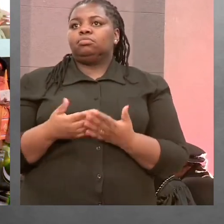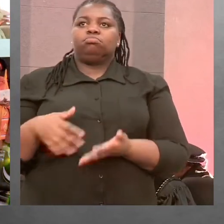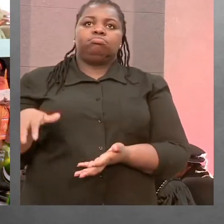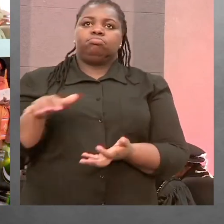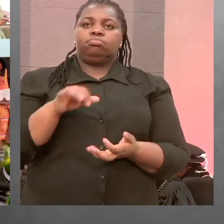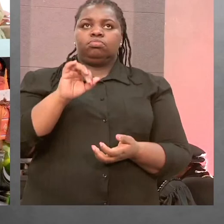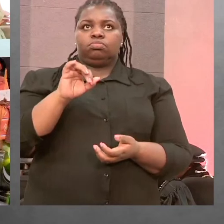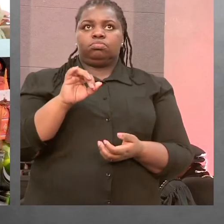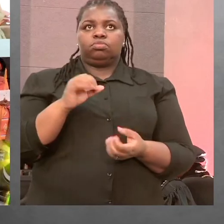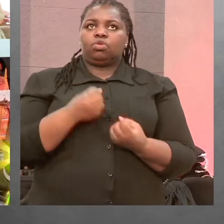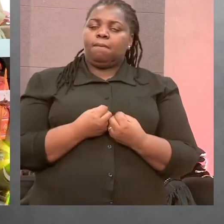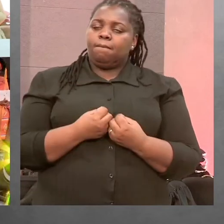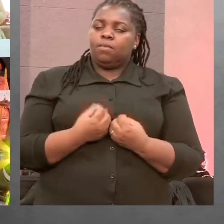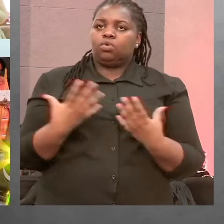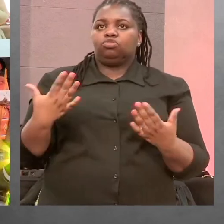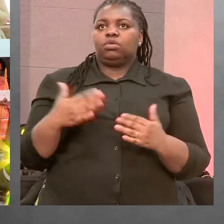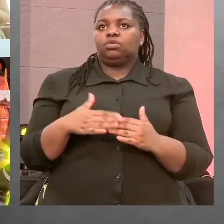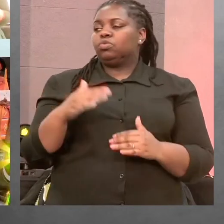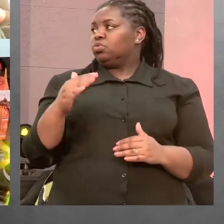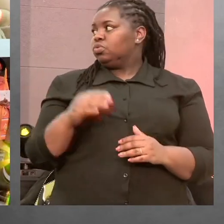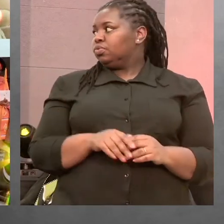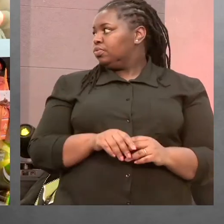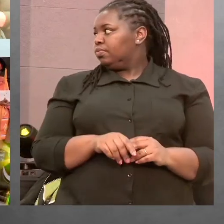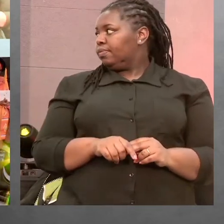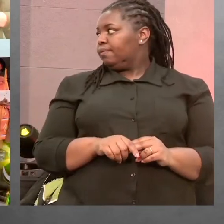development. So much more.